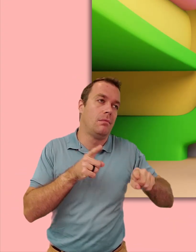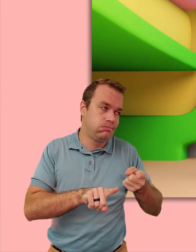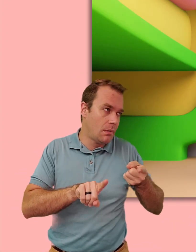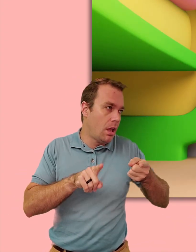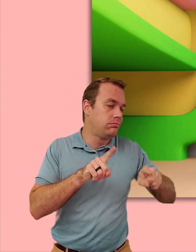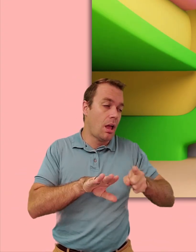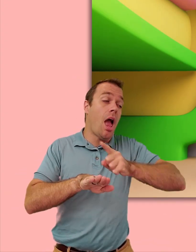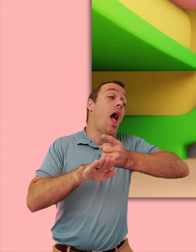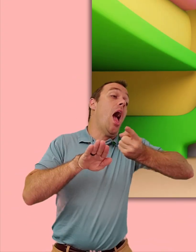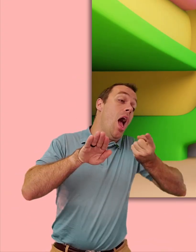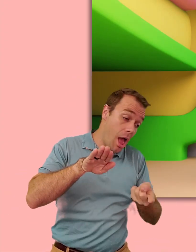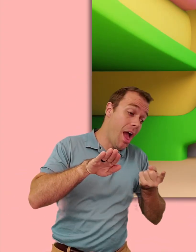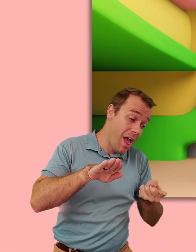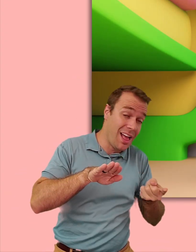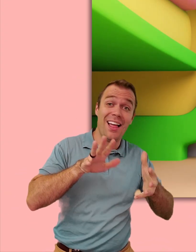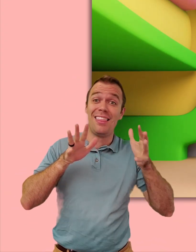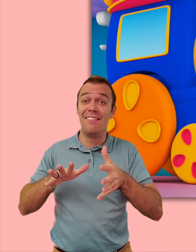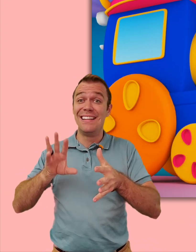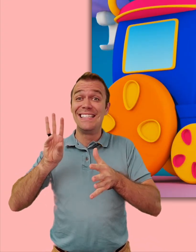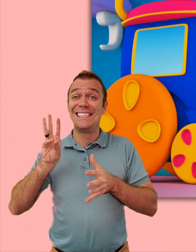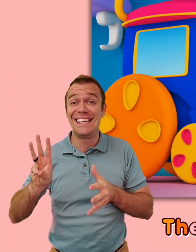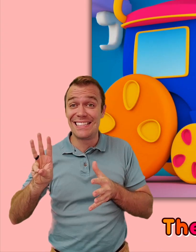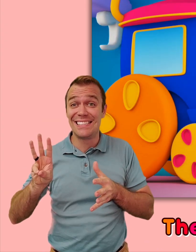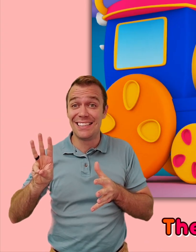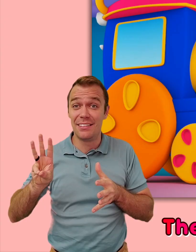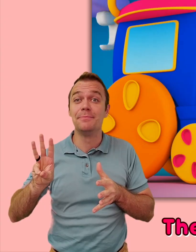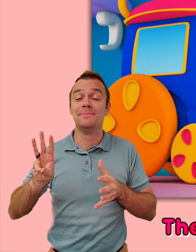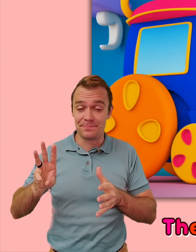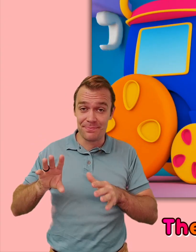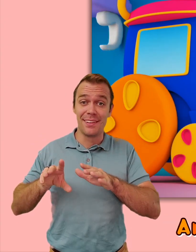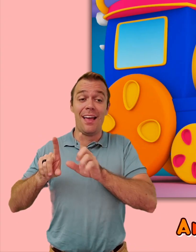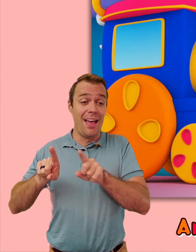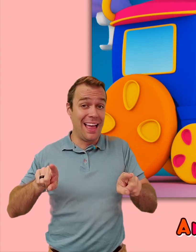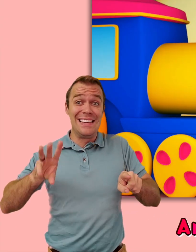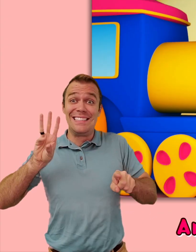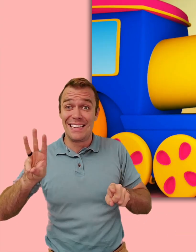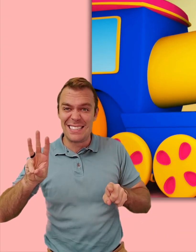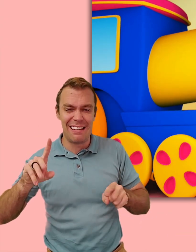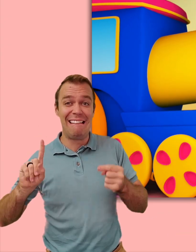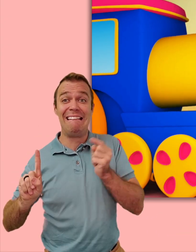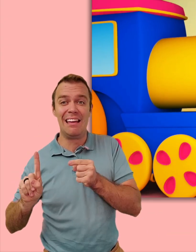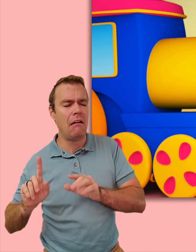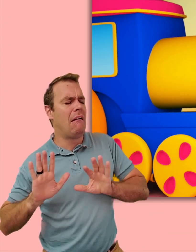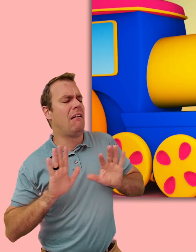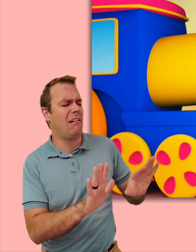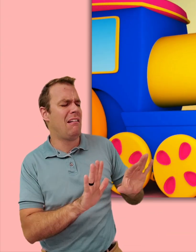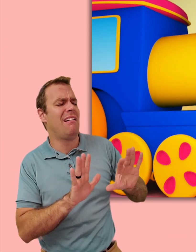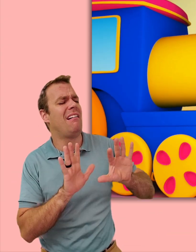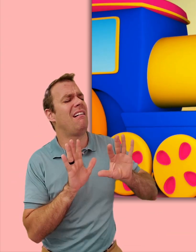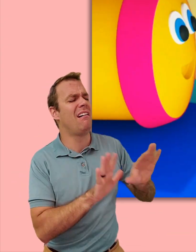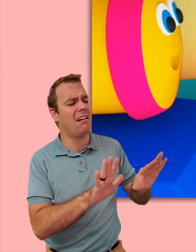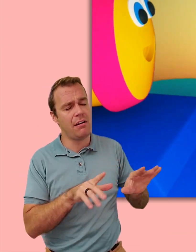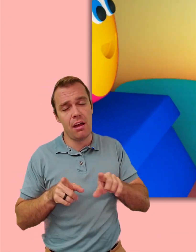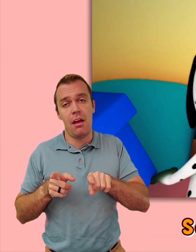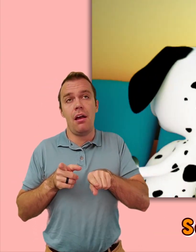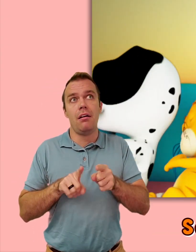fell out. 6! 6! There were 6 in the bed and the little one said, roll over, roll